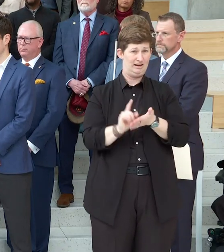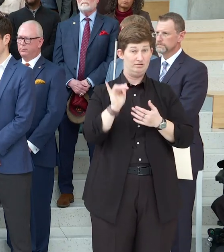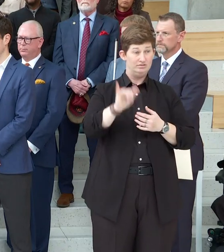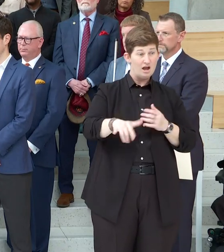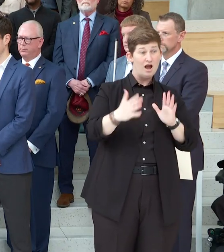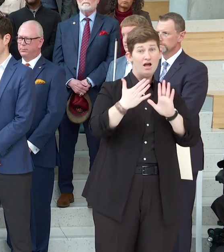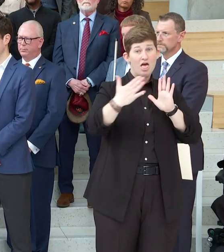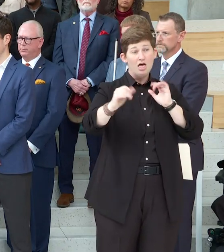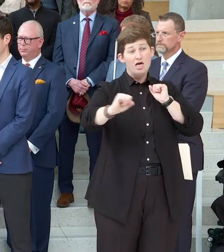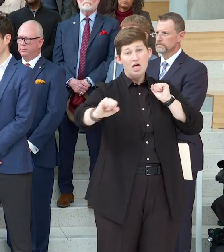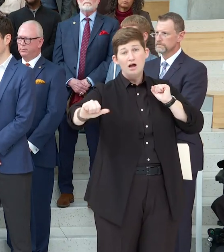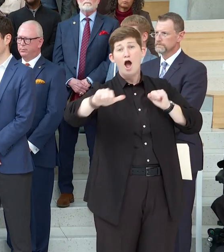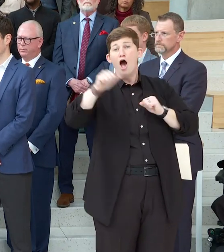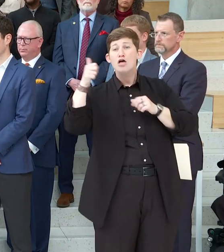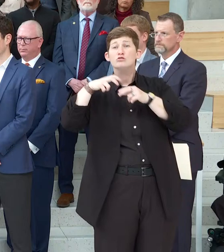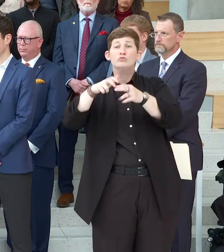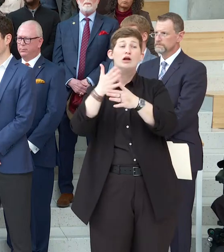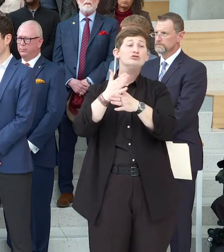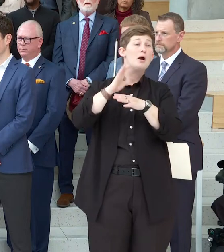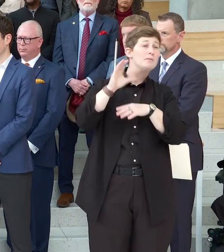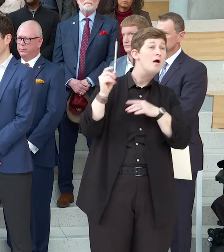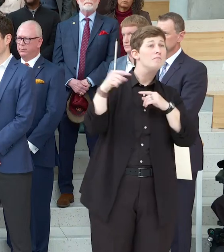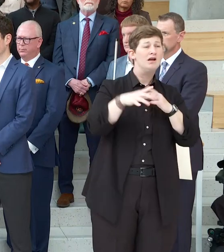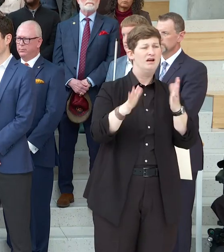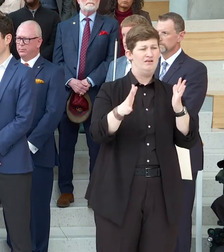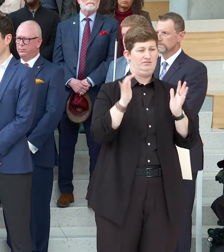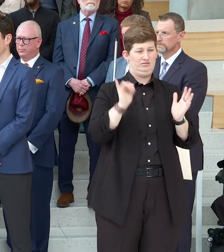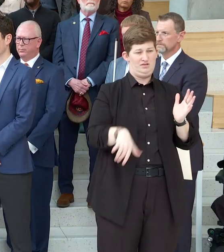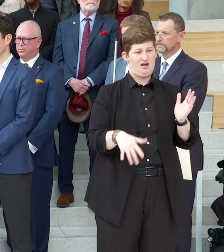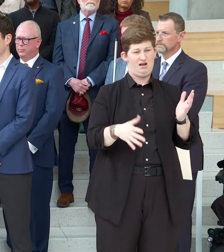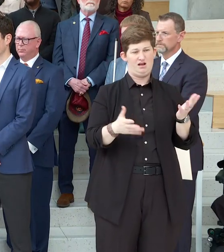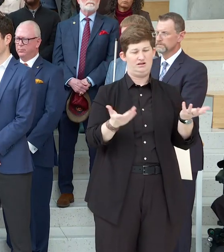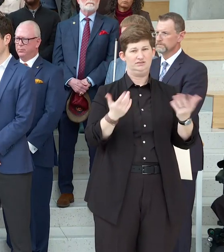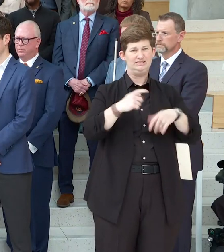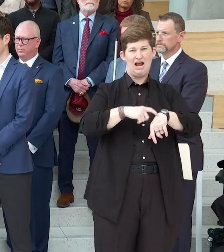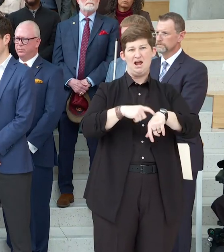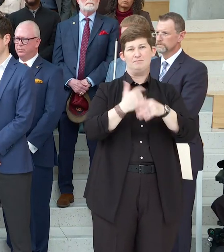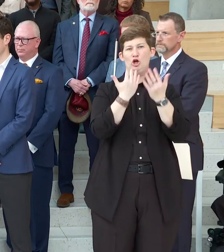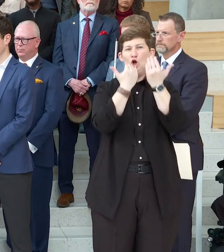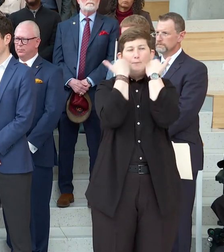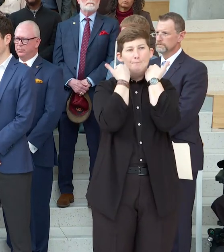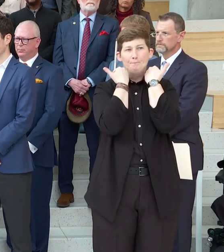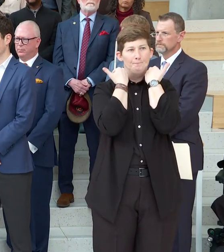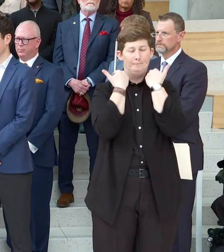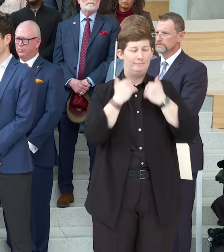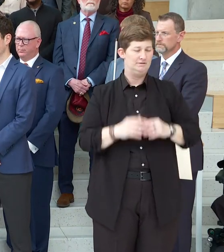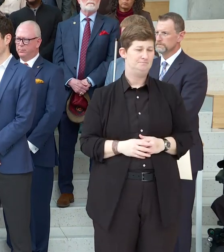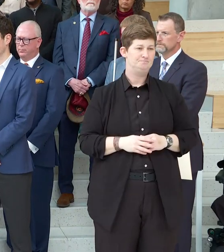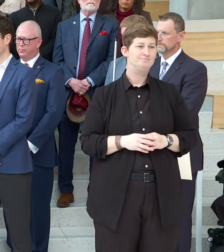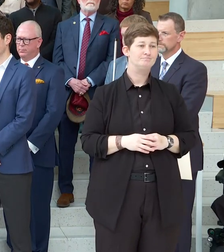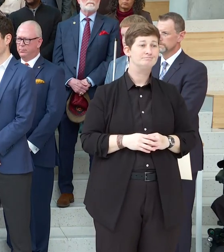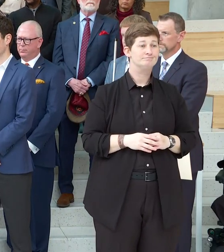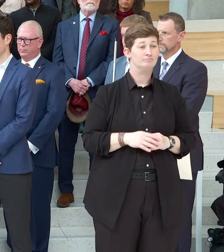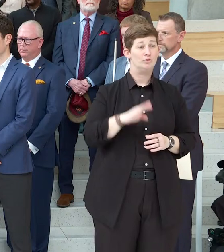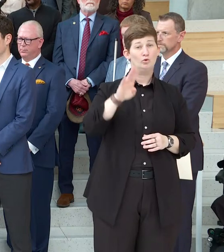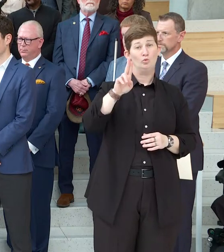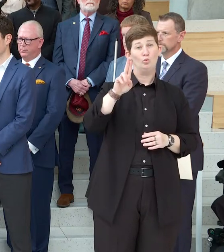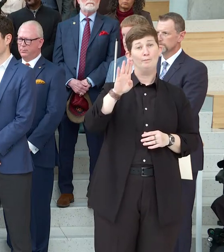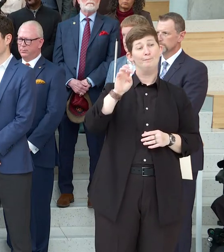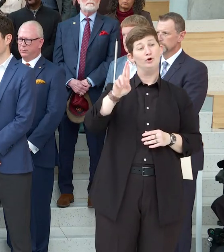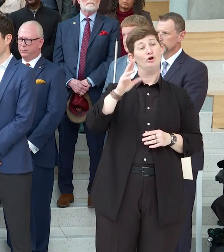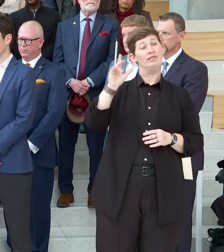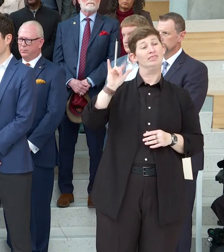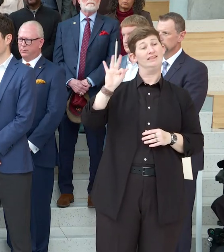hospitality industry and the employees of those businesses that make this city work. Uber and Lyft will be fine. The